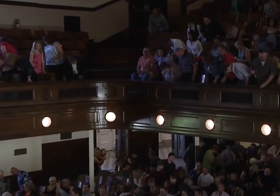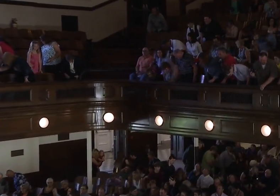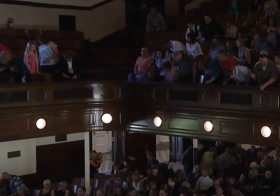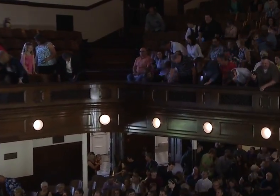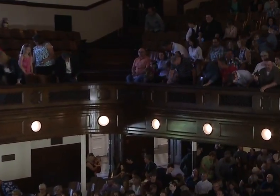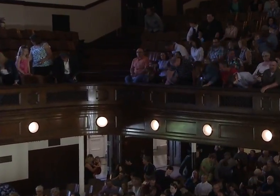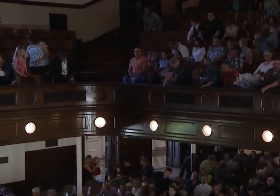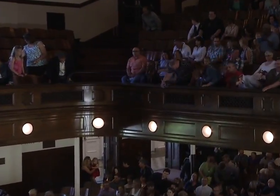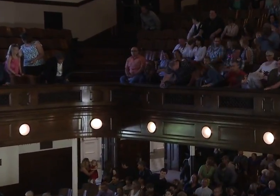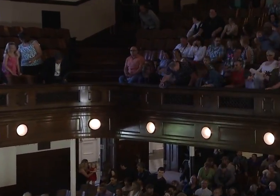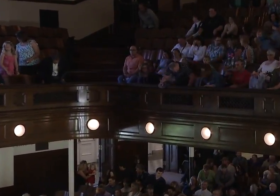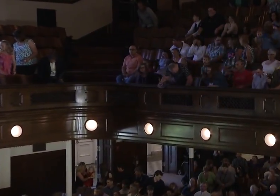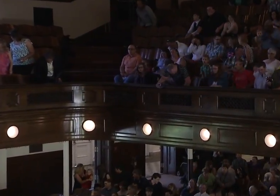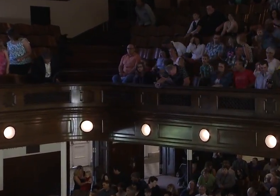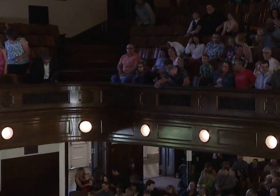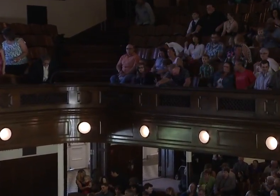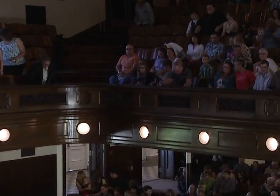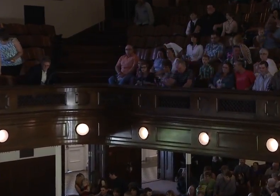Please be seated.